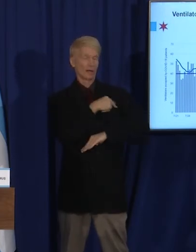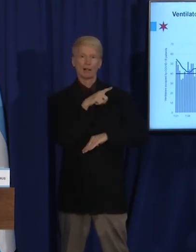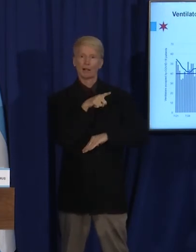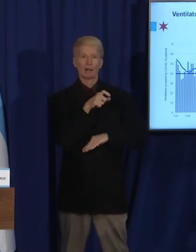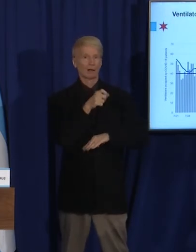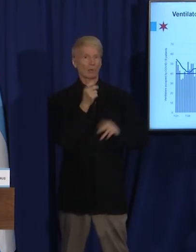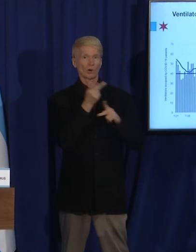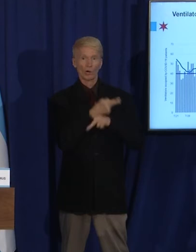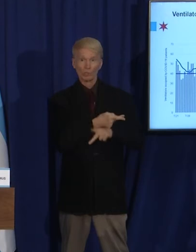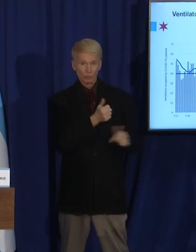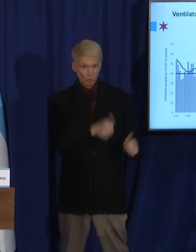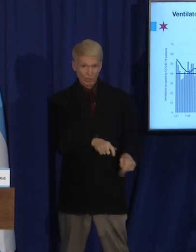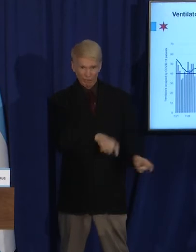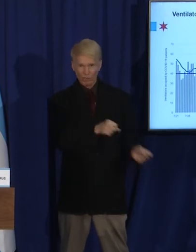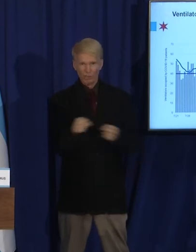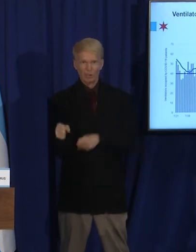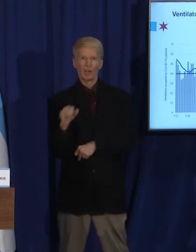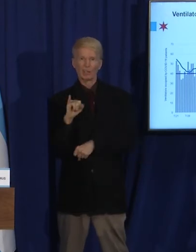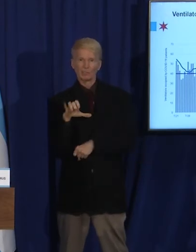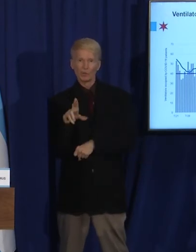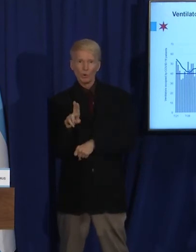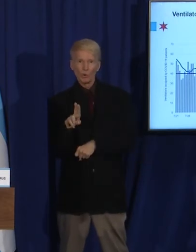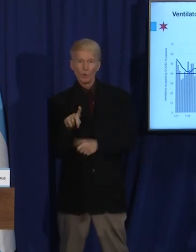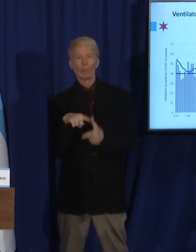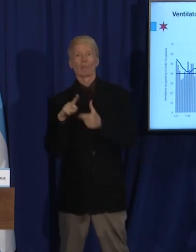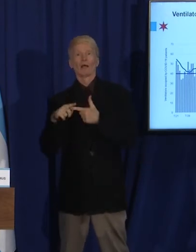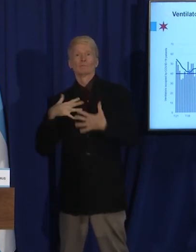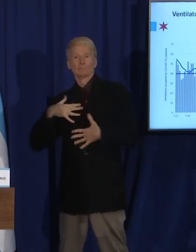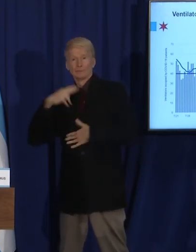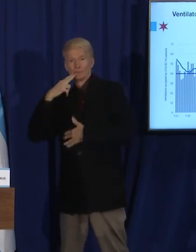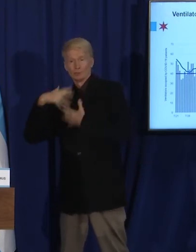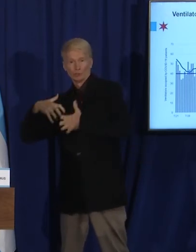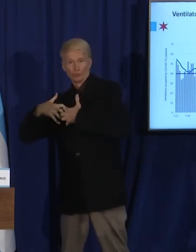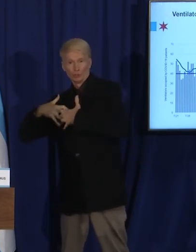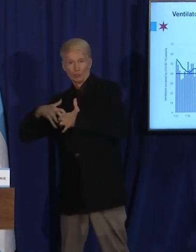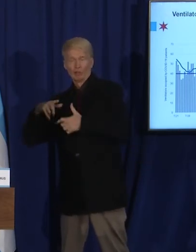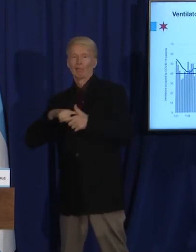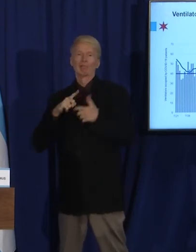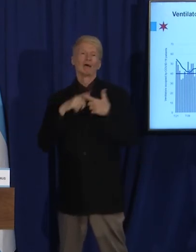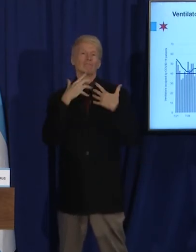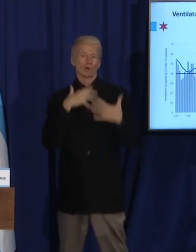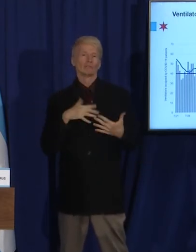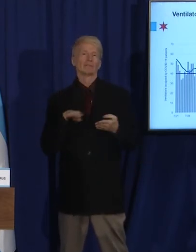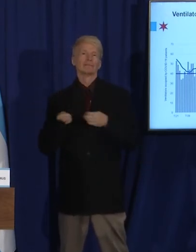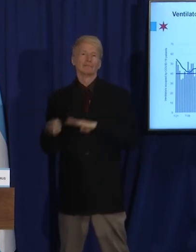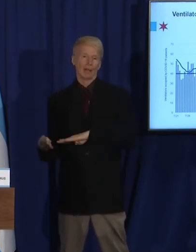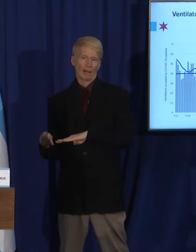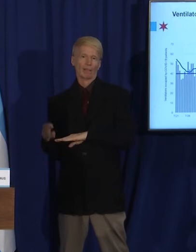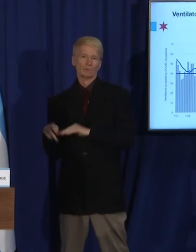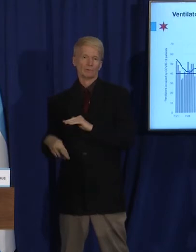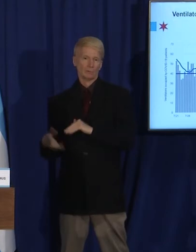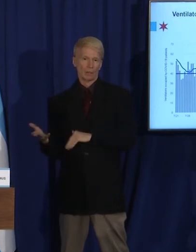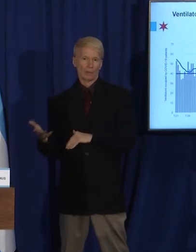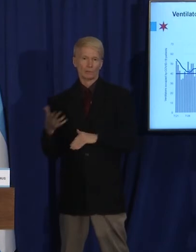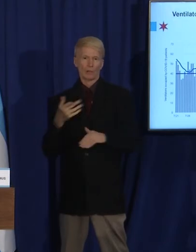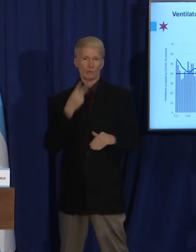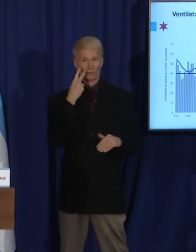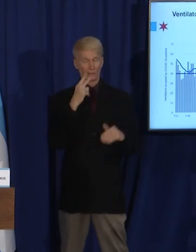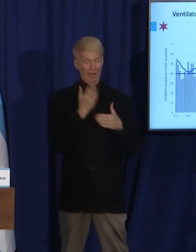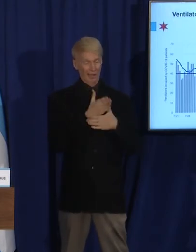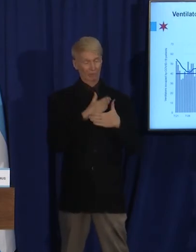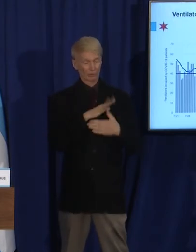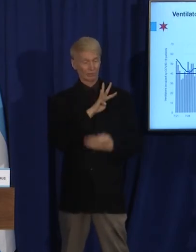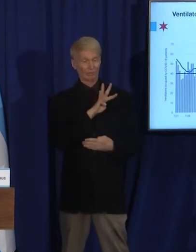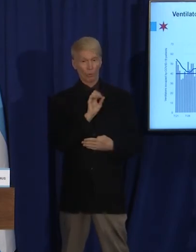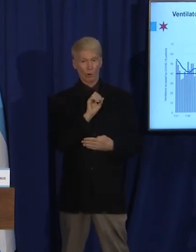the ICU and then to the ventilator. And then, unfortunately, we do see people die. So you'll see, although our average remains